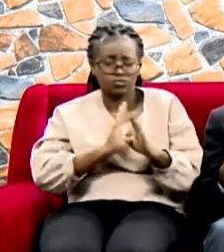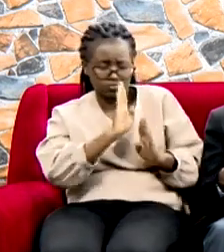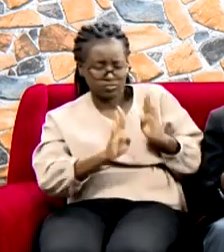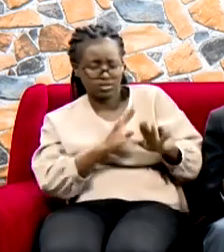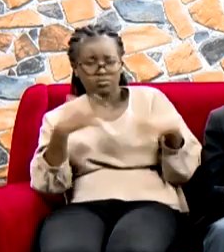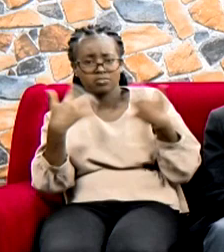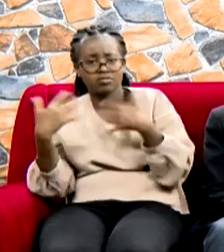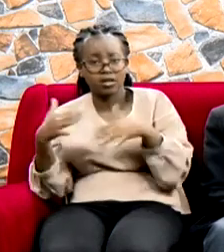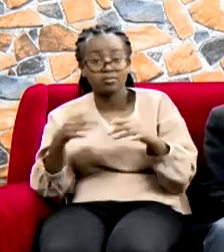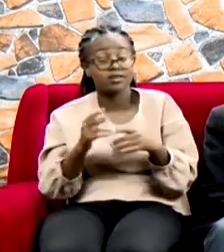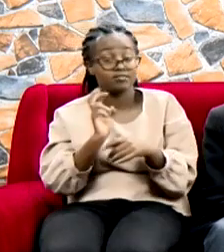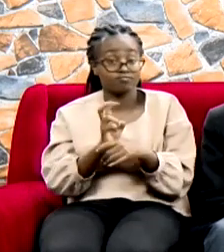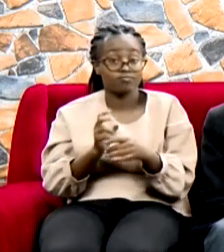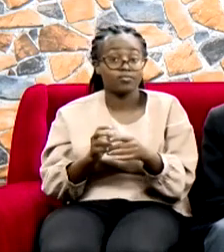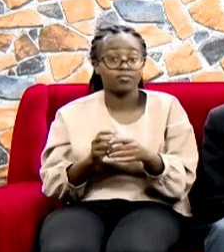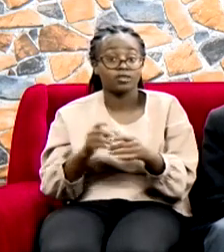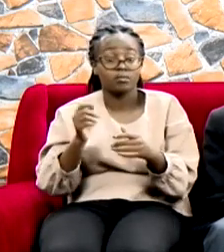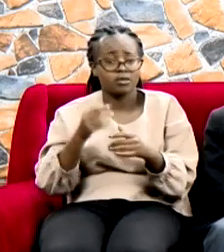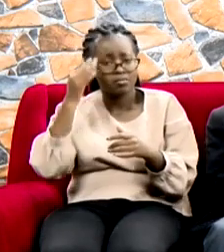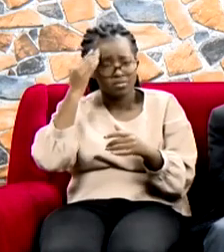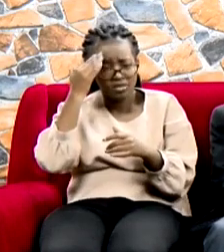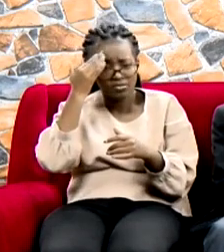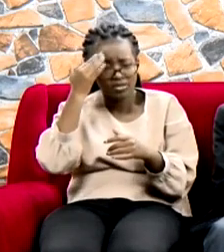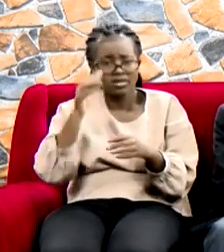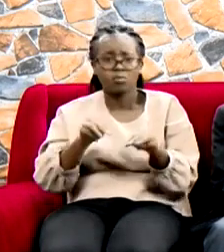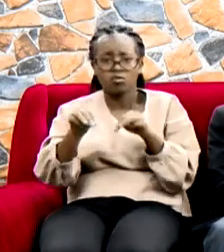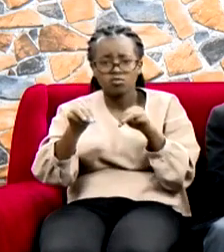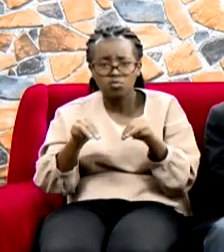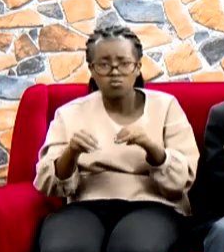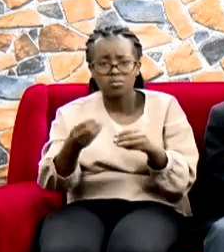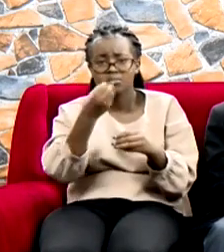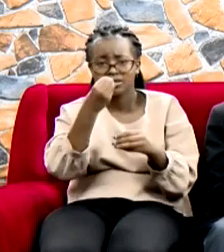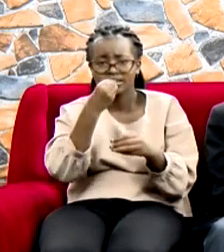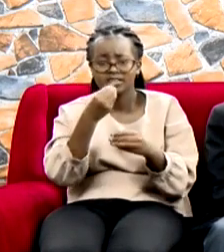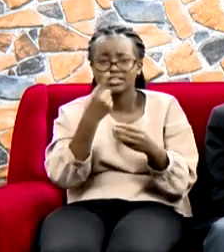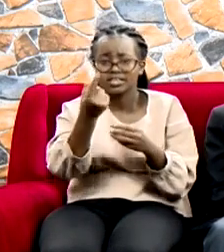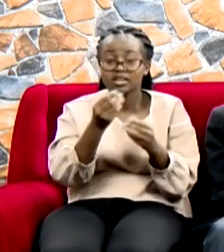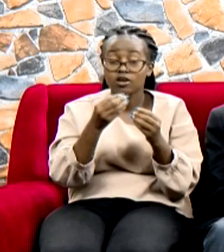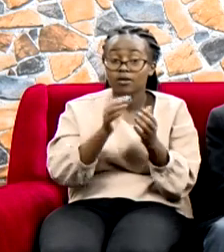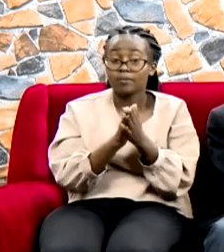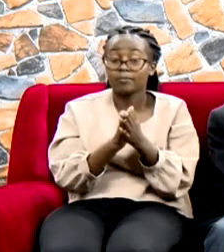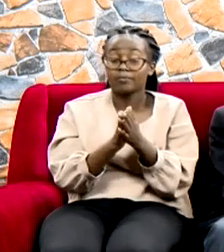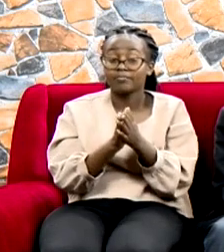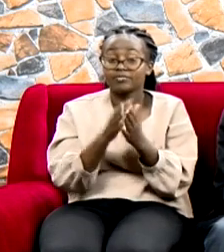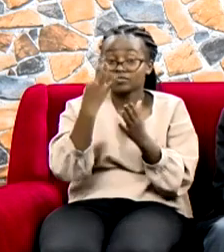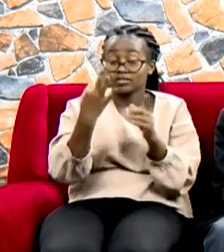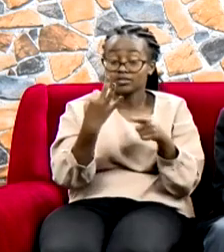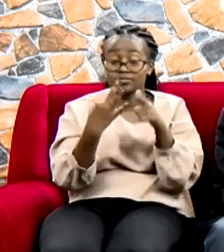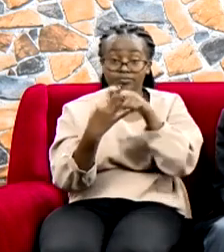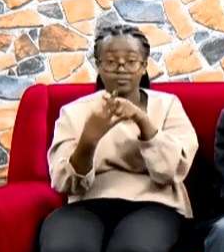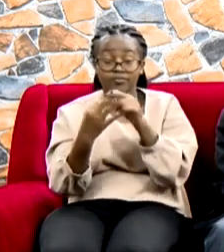like clapping hands, like rocking, eating specific foods, quite a number of things. So those are three